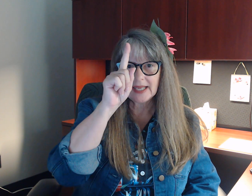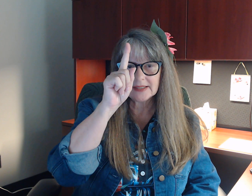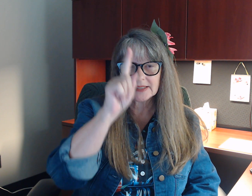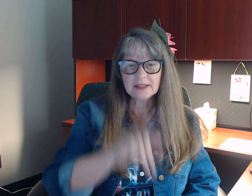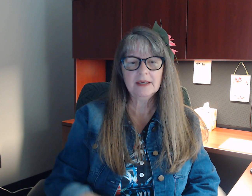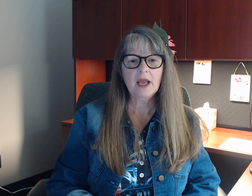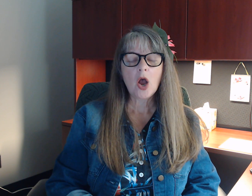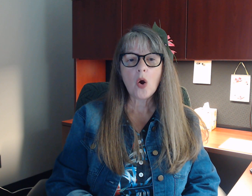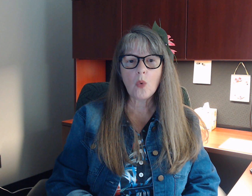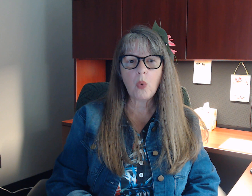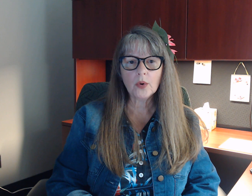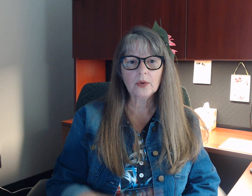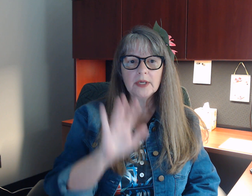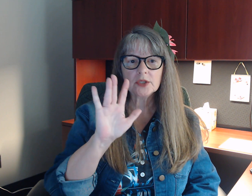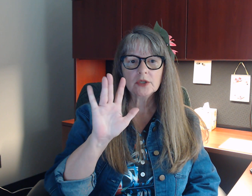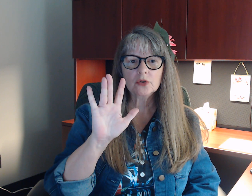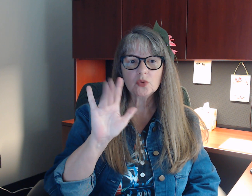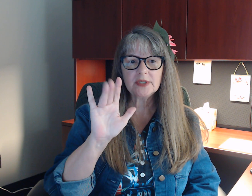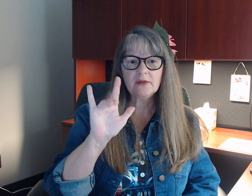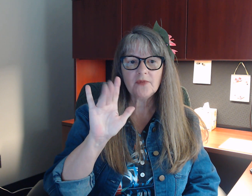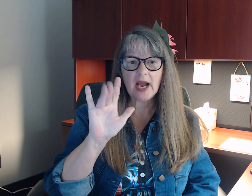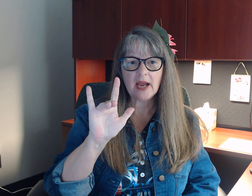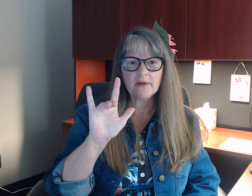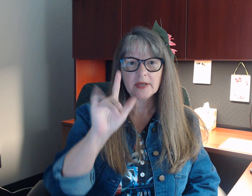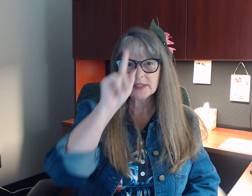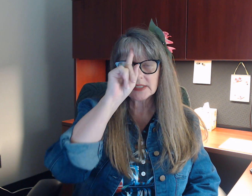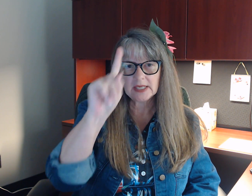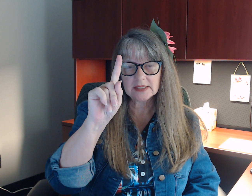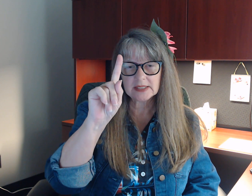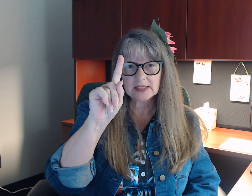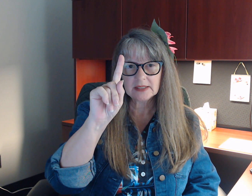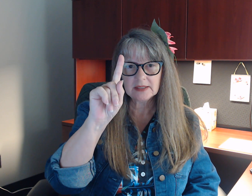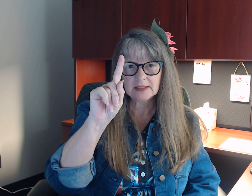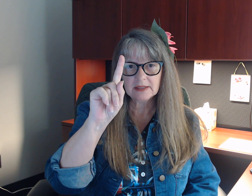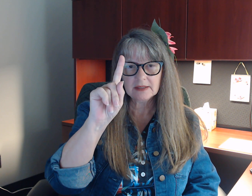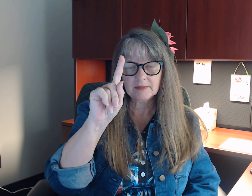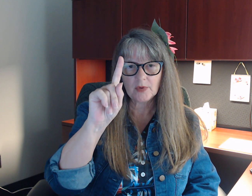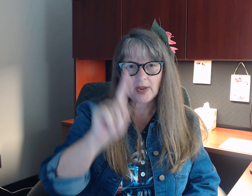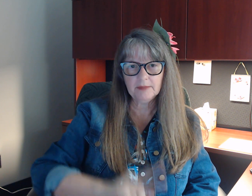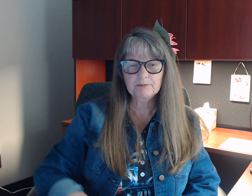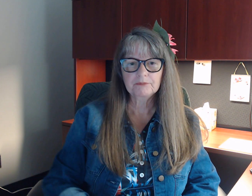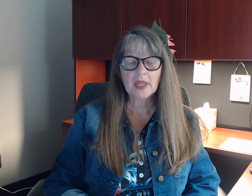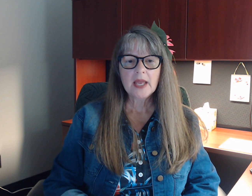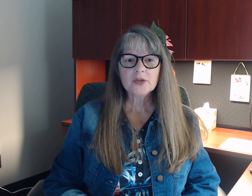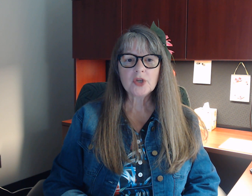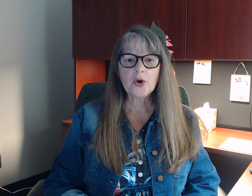cents. A quarter is 25 cents. Okay? So